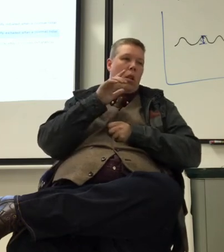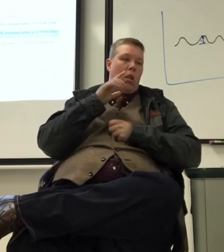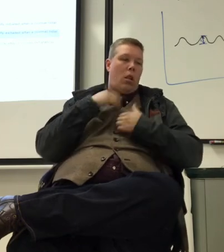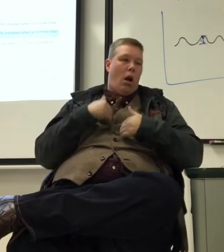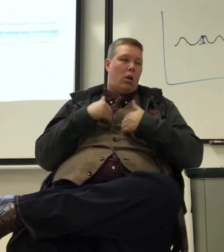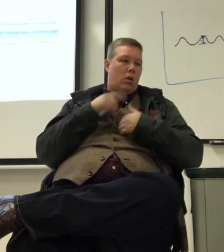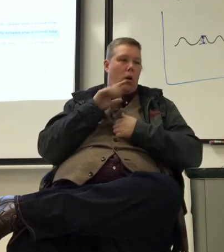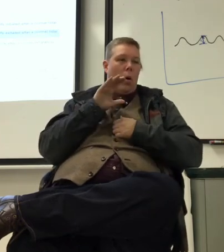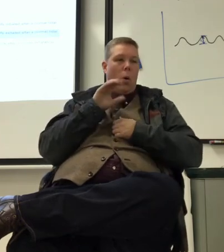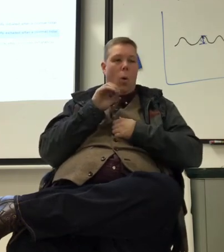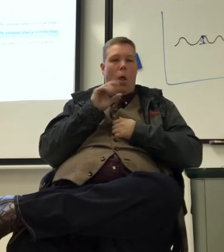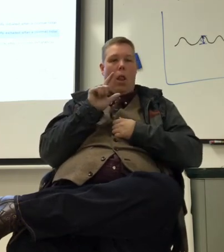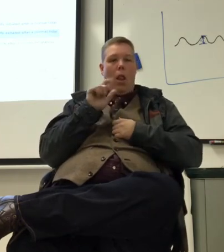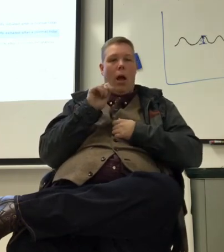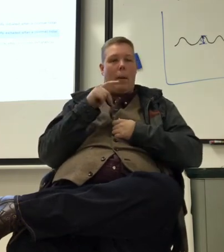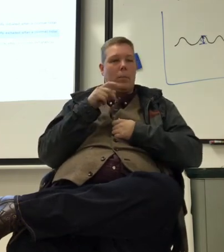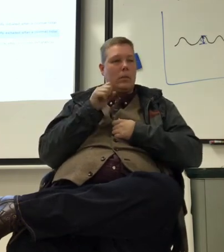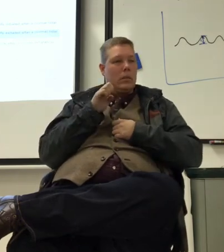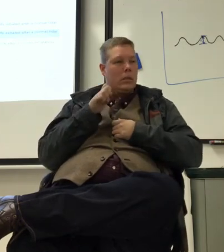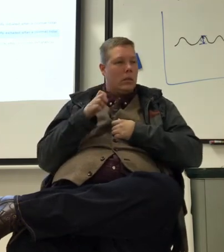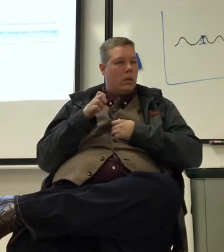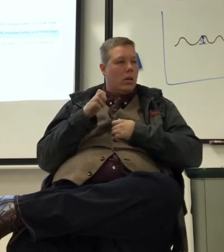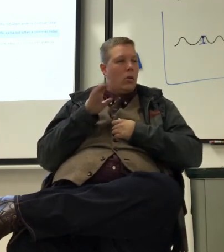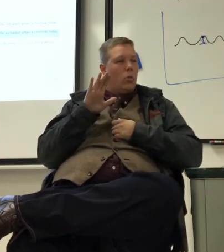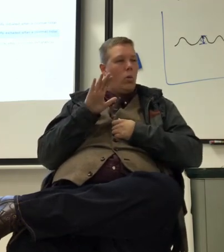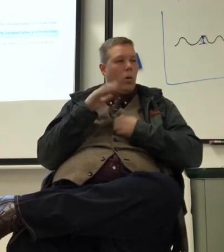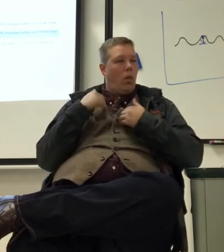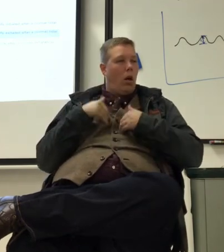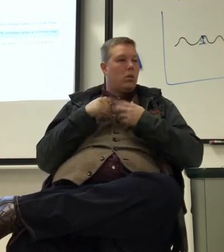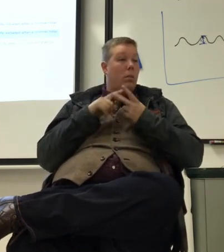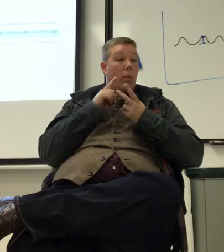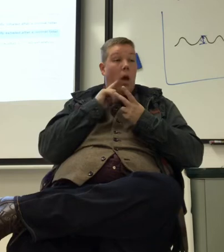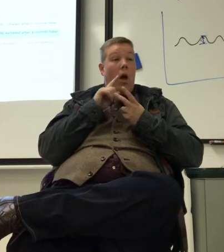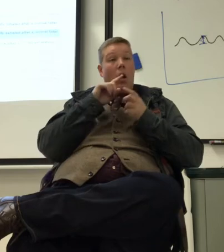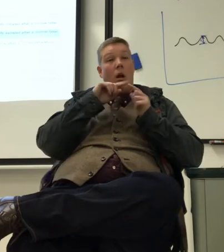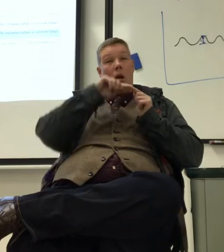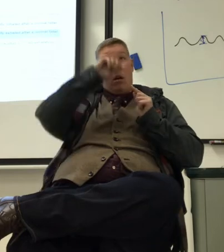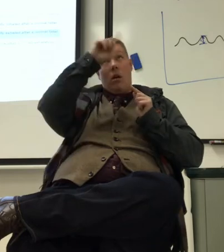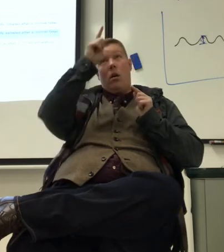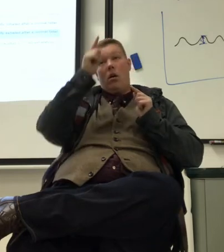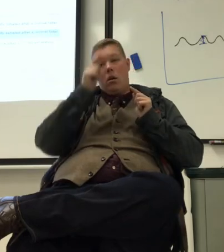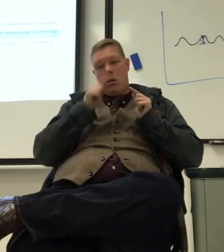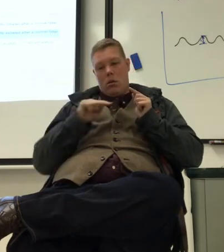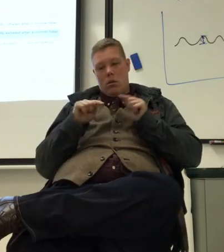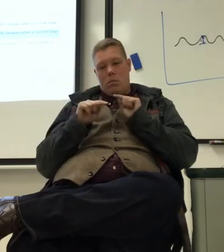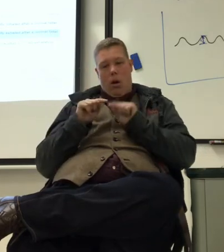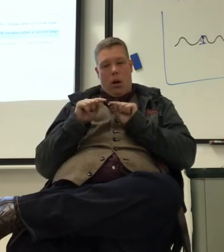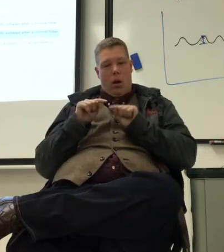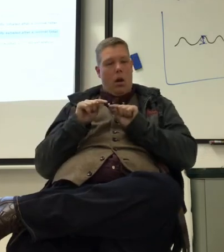the bottom, I guess, is your RV, number 4.